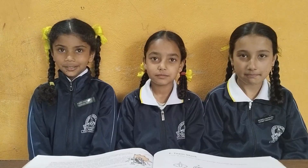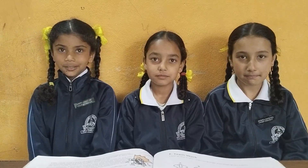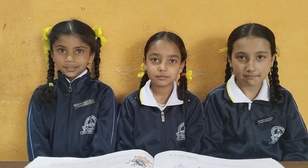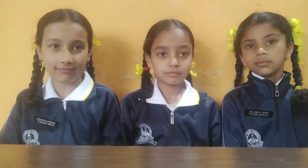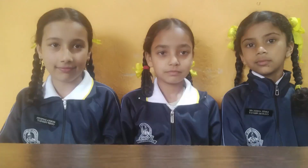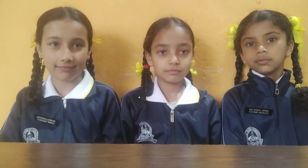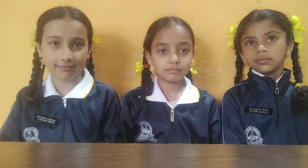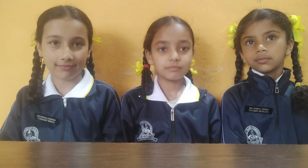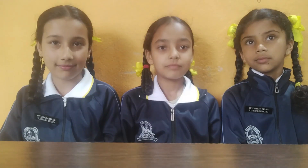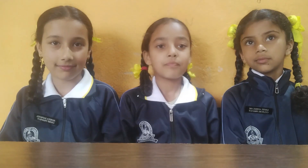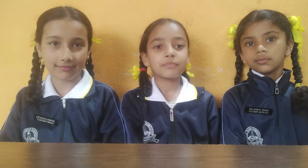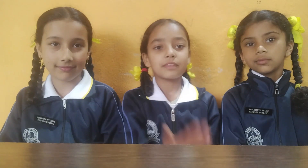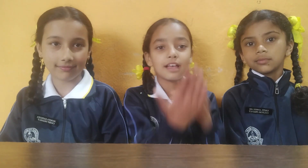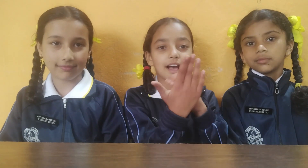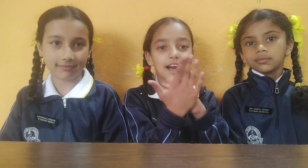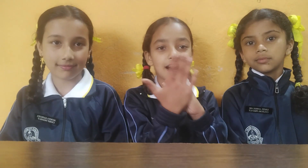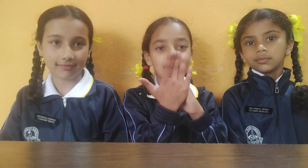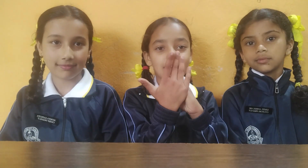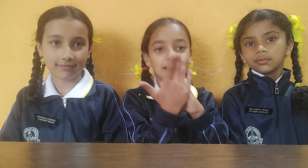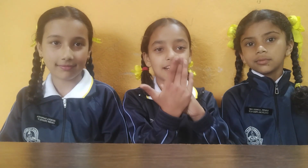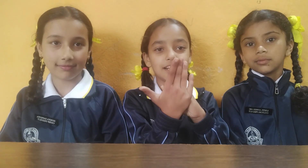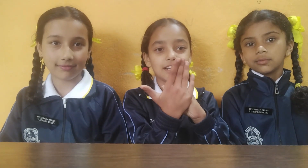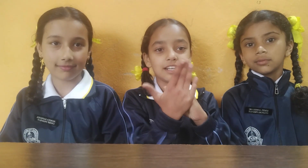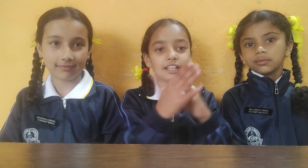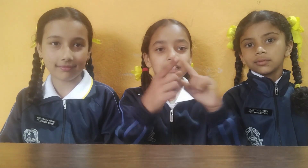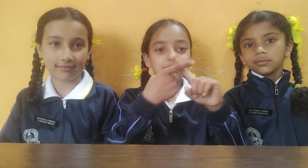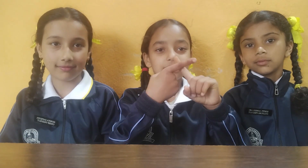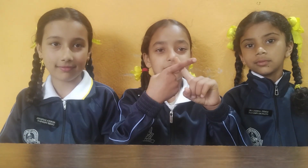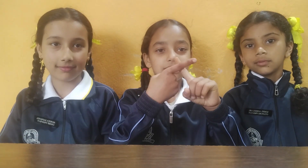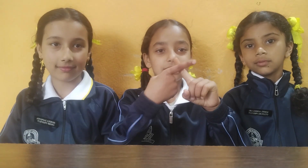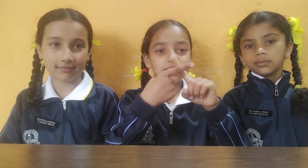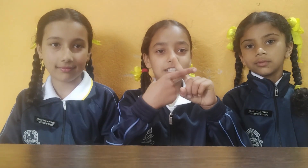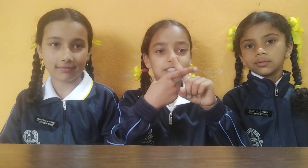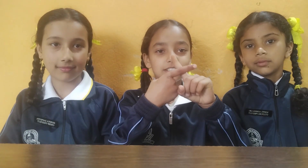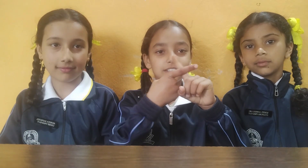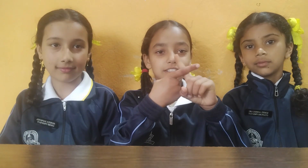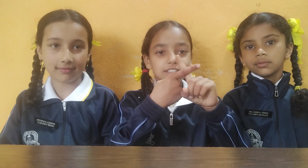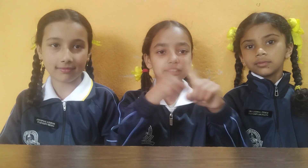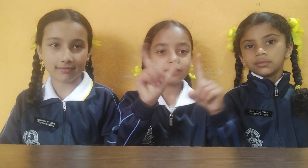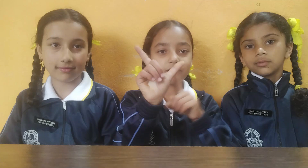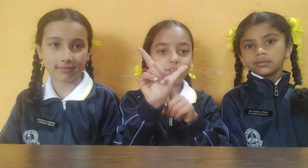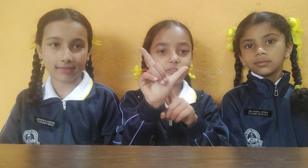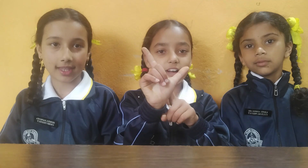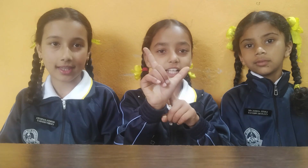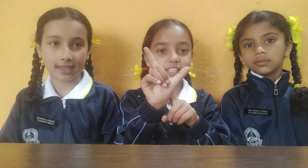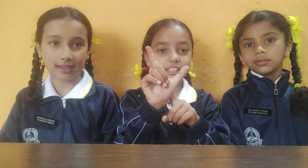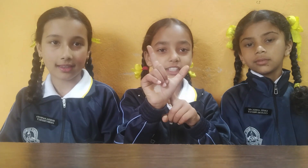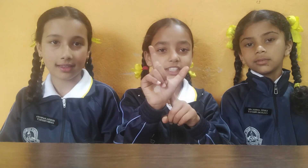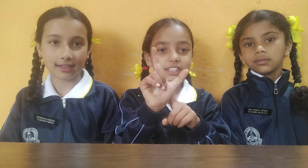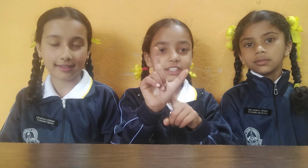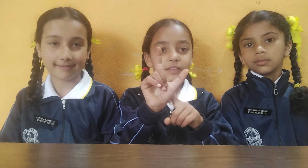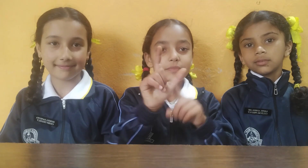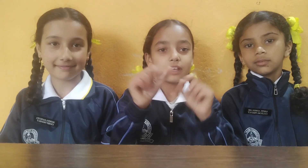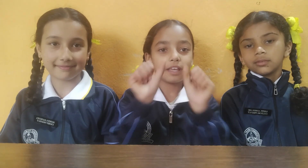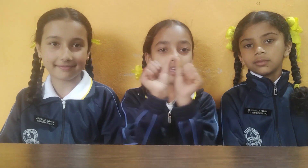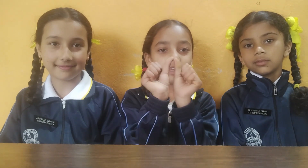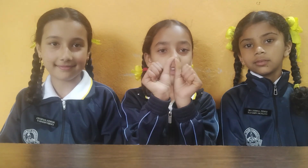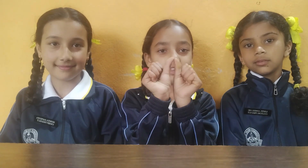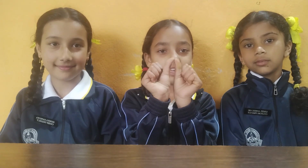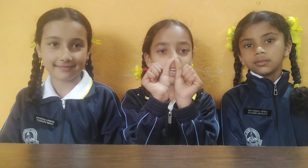r e e y area